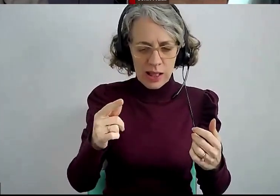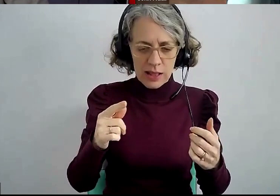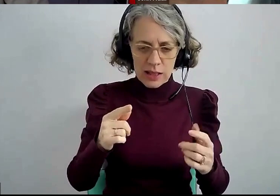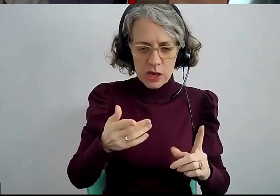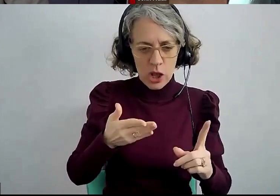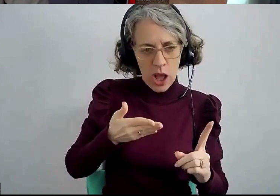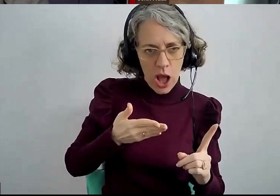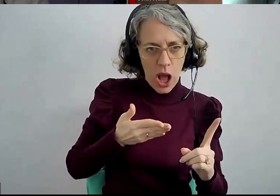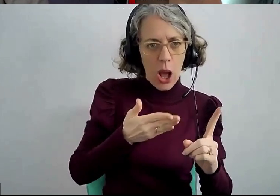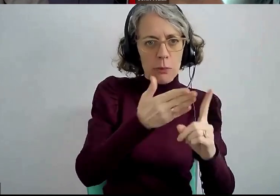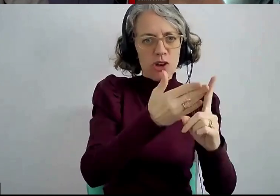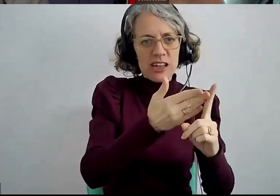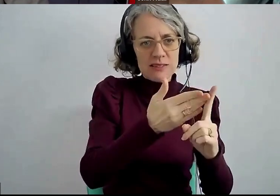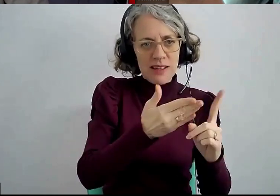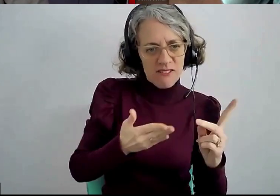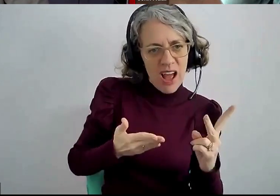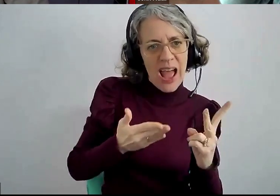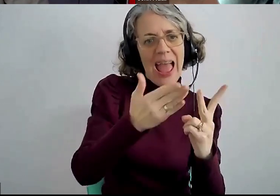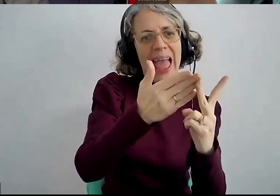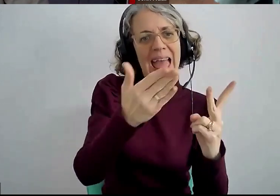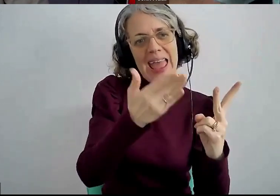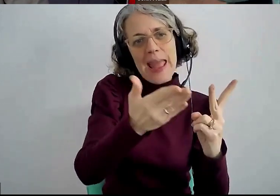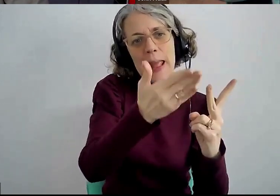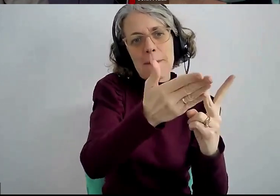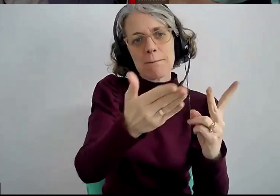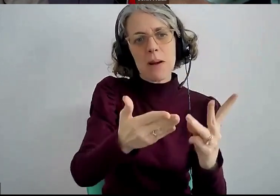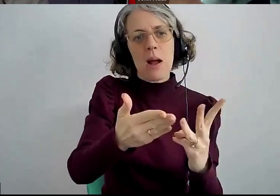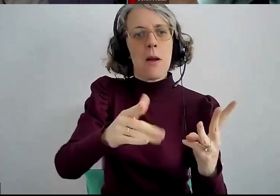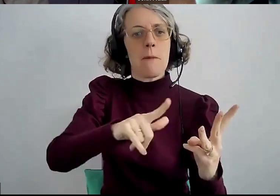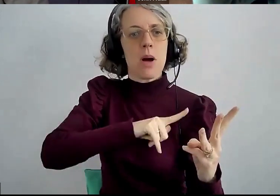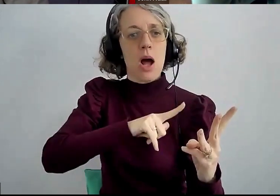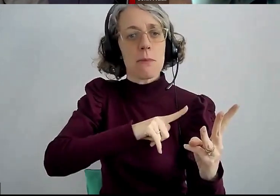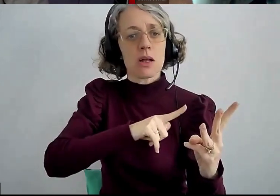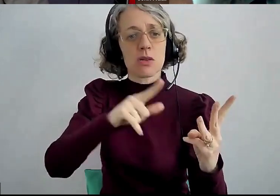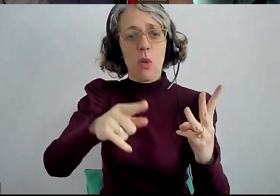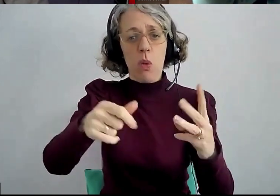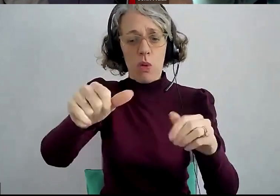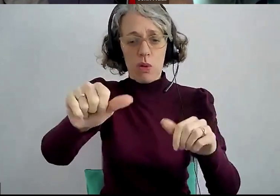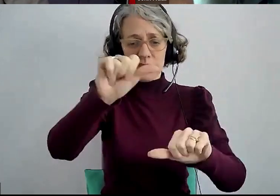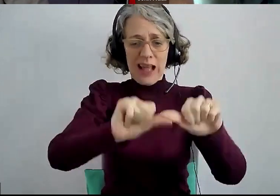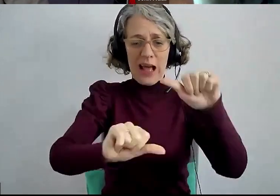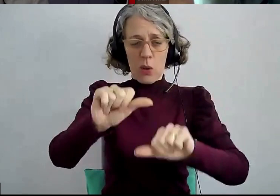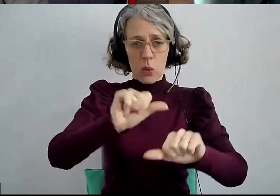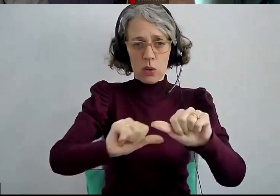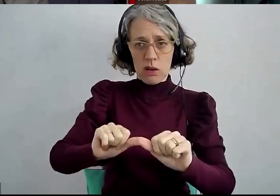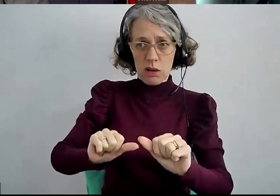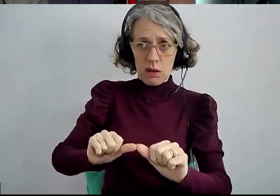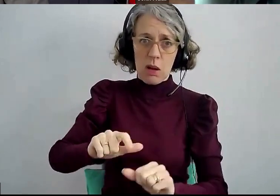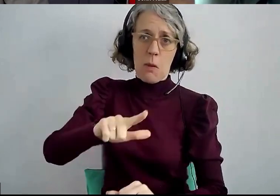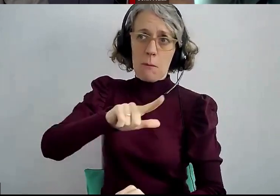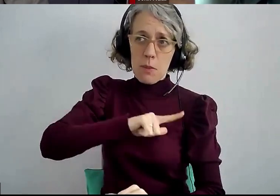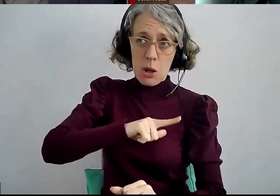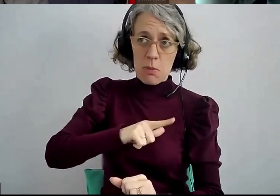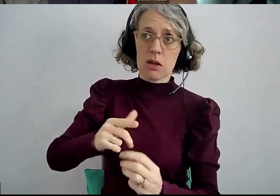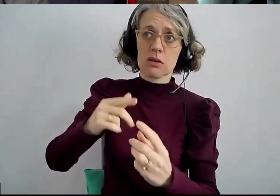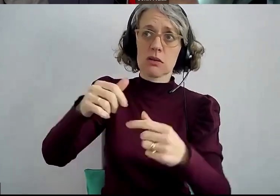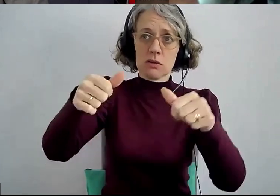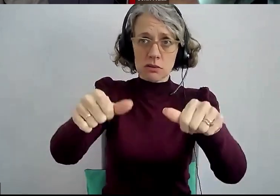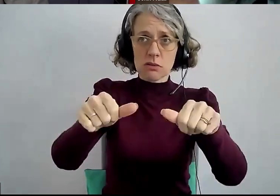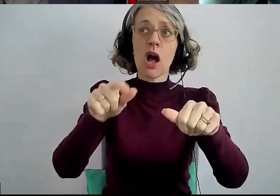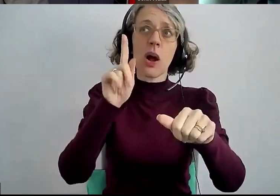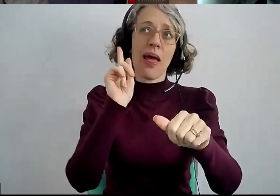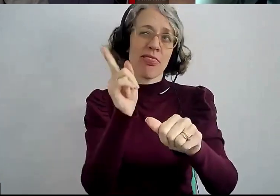objective to aim to purpose, or you can come down from purpose, say, okay, that's